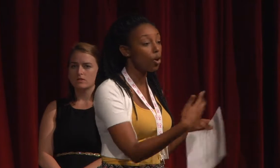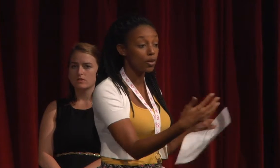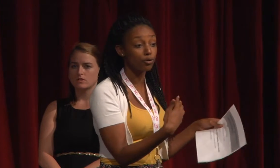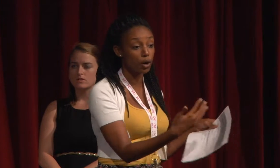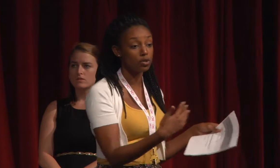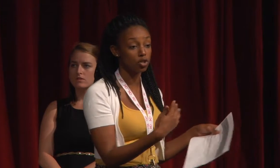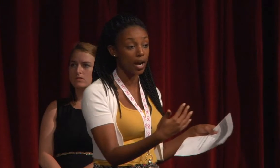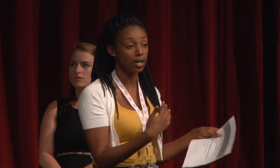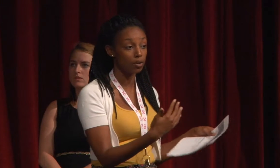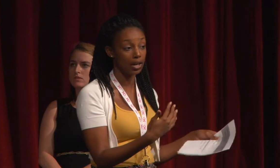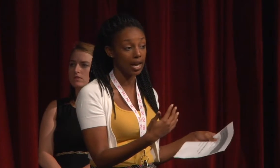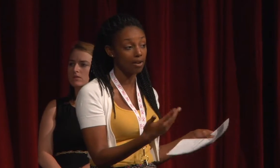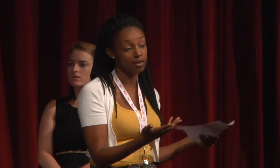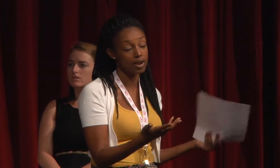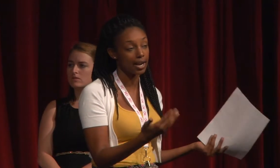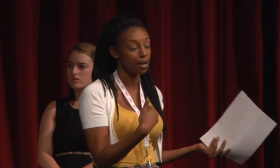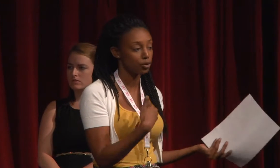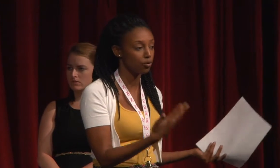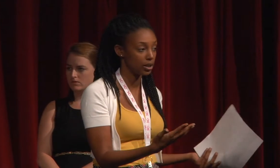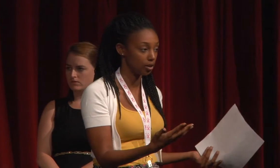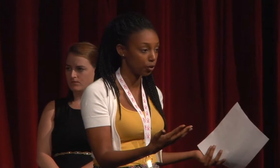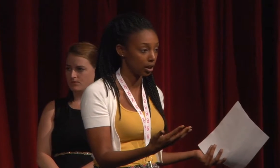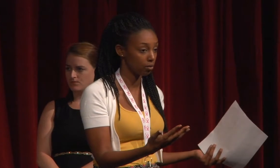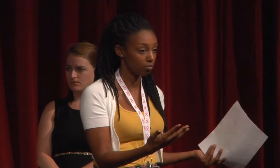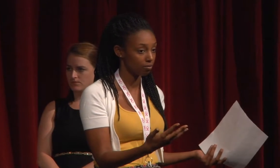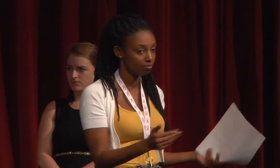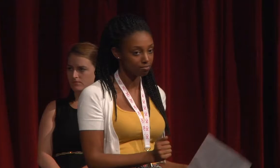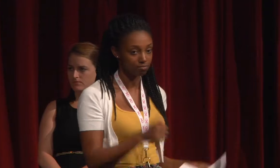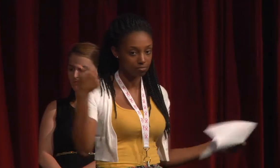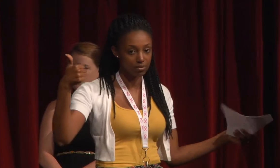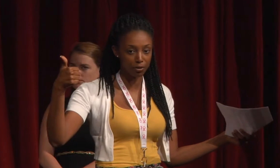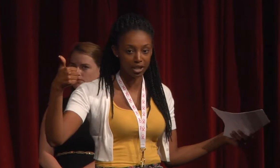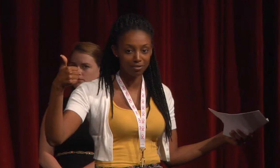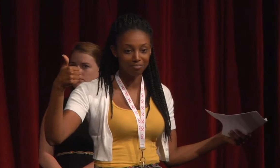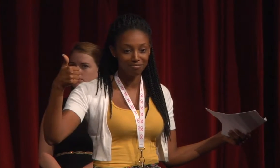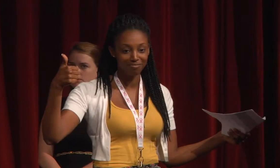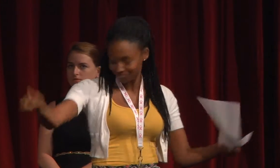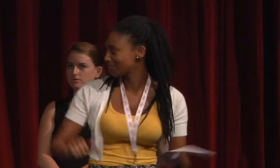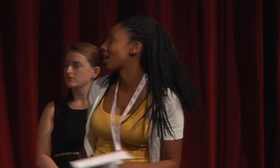on their phones to try to communicate if they're not able to voice it for you. Sound good?